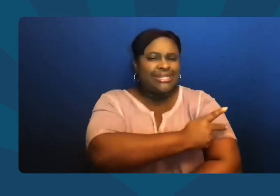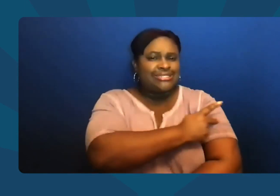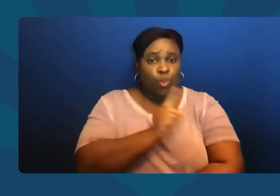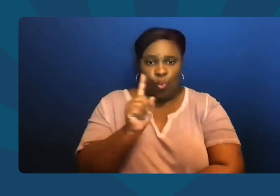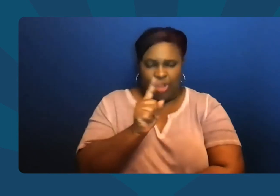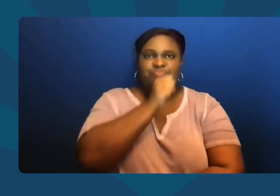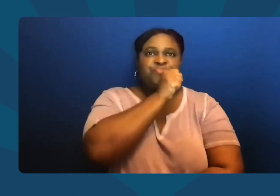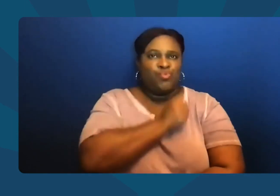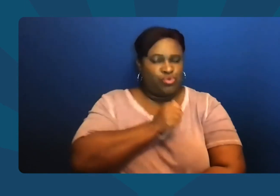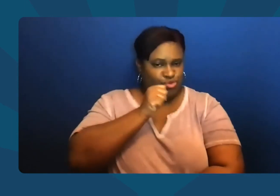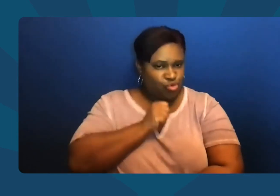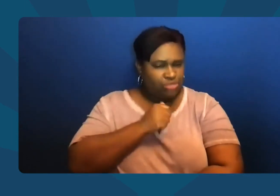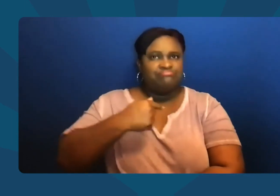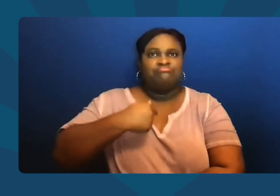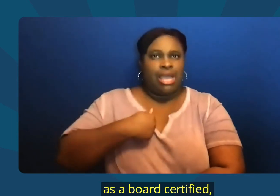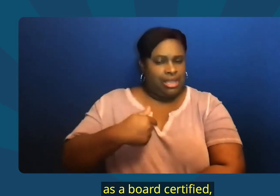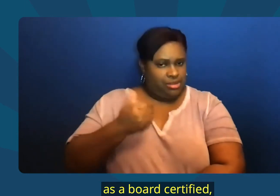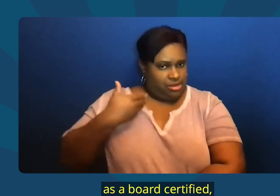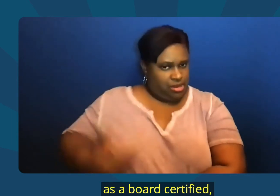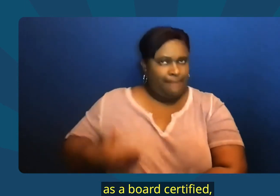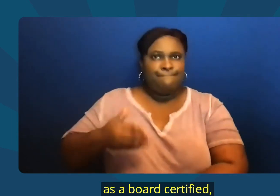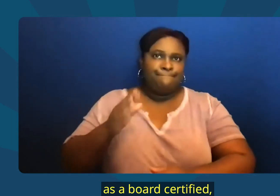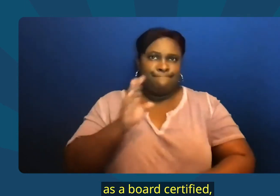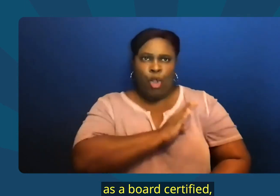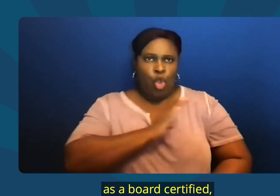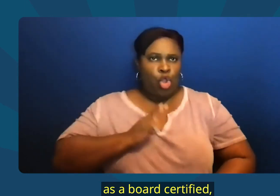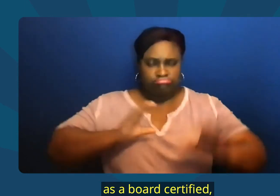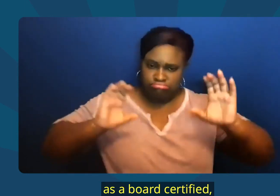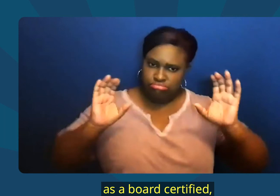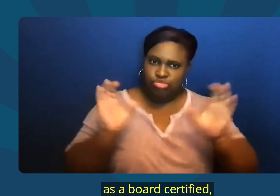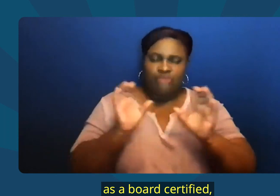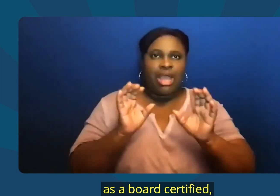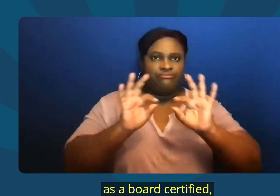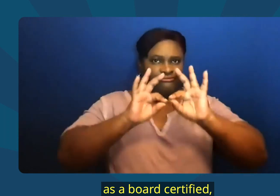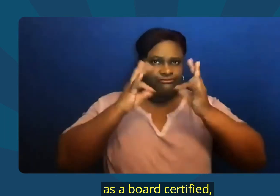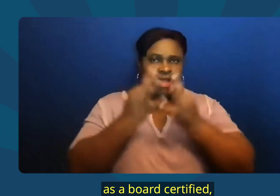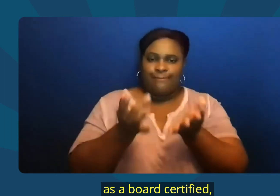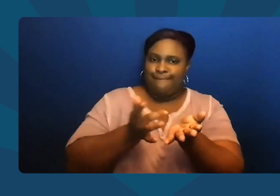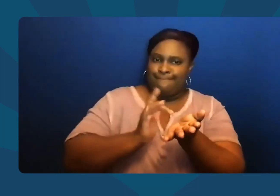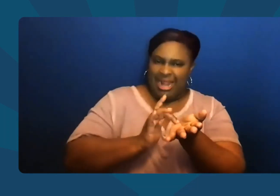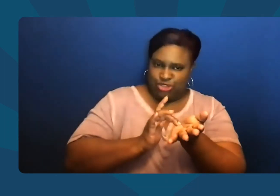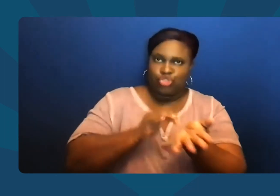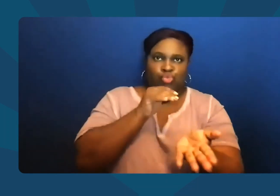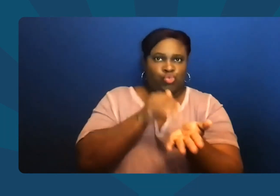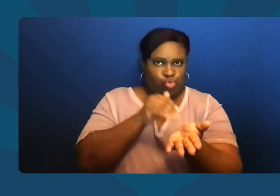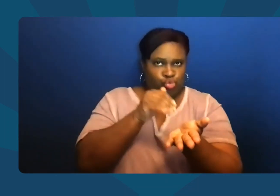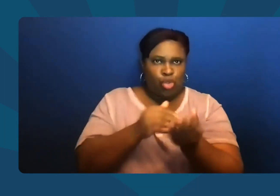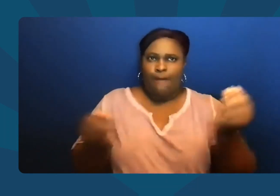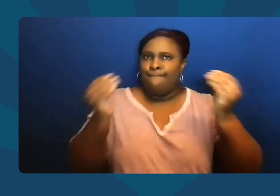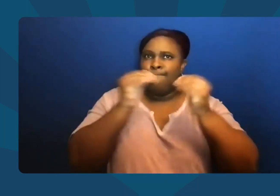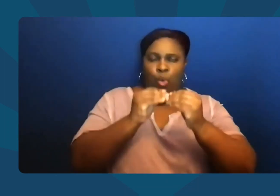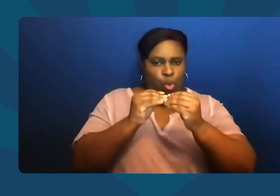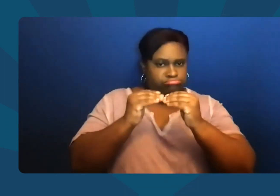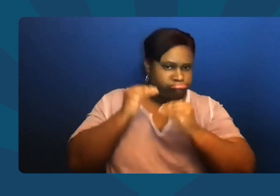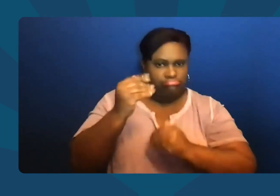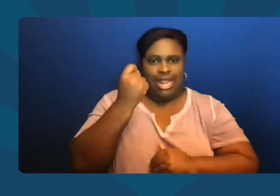I have been serving patients in Arizona as a board-certified family medicine physician for more than 11 years.